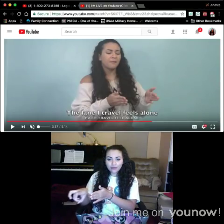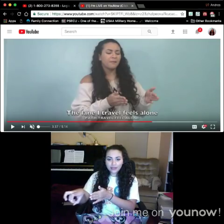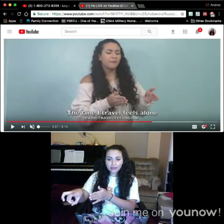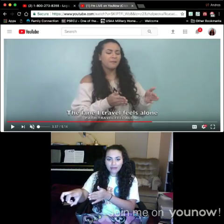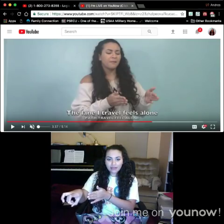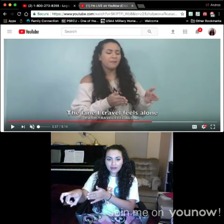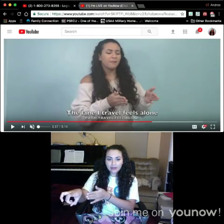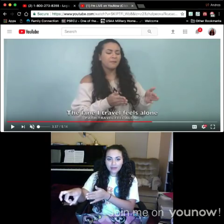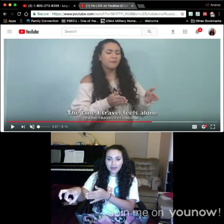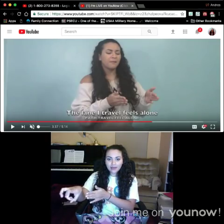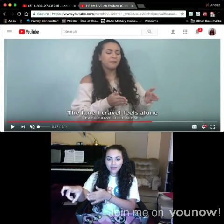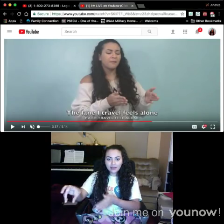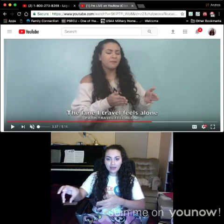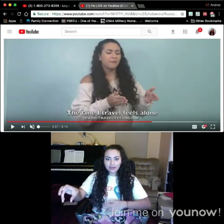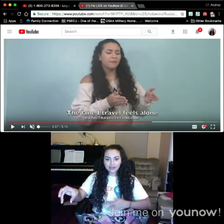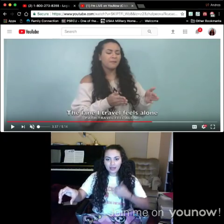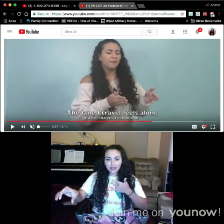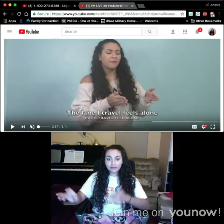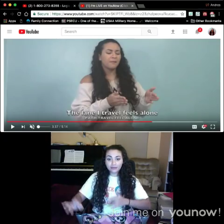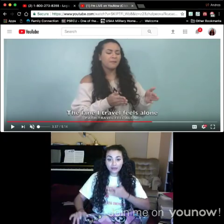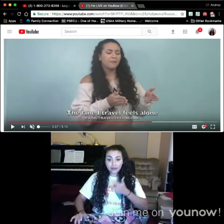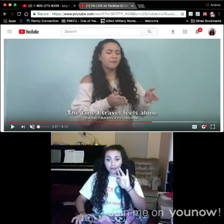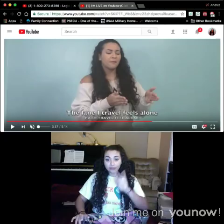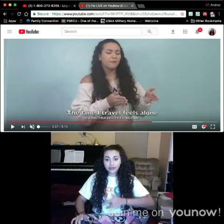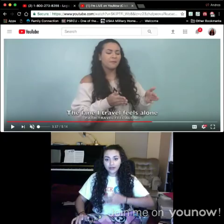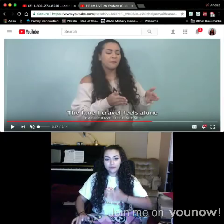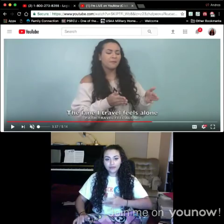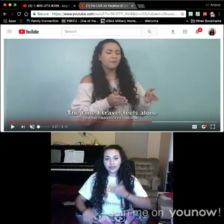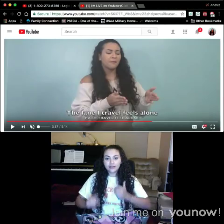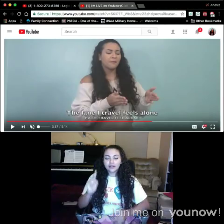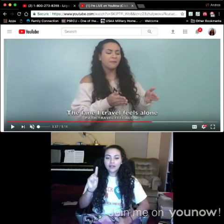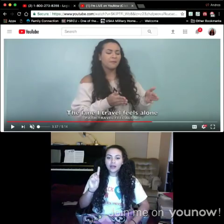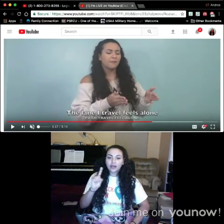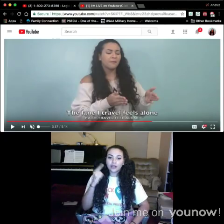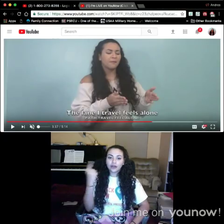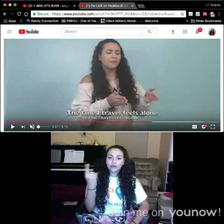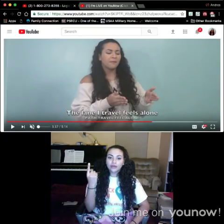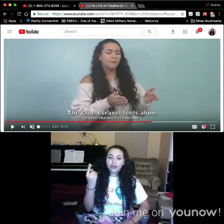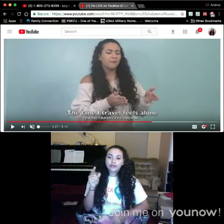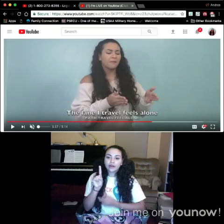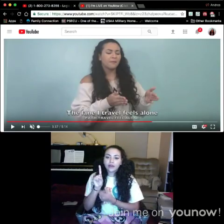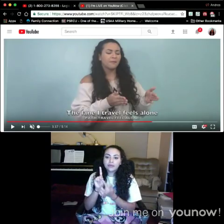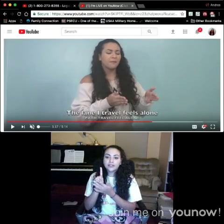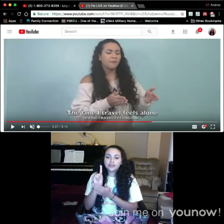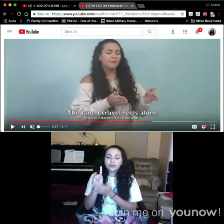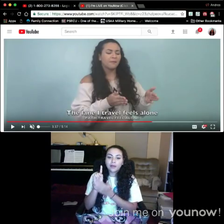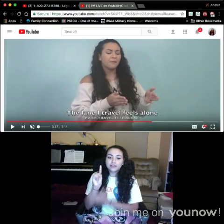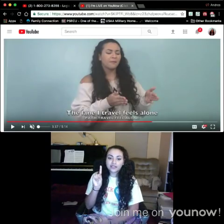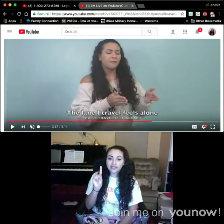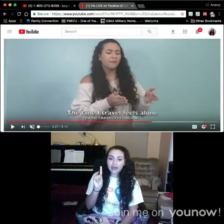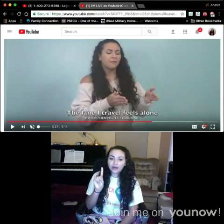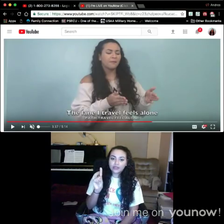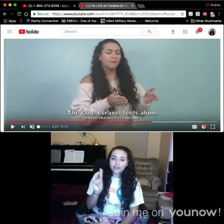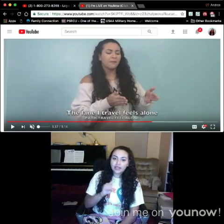Travel, like I'm traveling down that path. And then I sign feel, middle finger, feel, alone. For alone, make sure your palm is